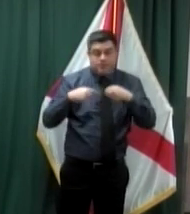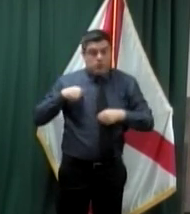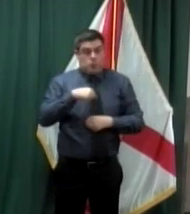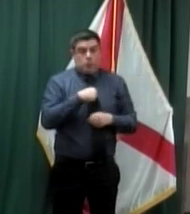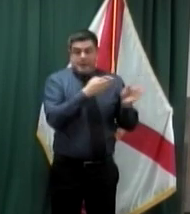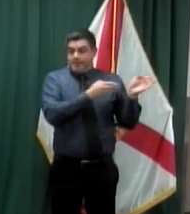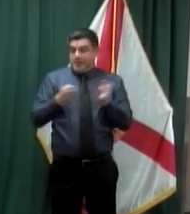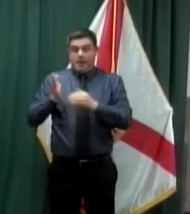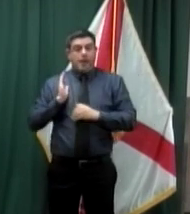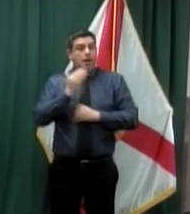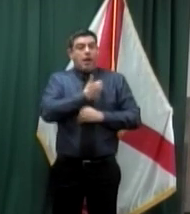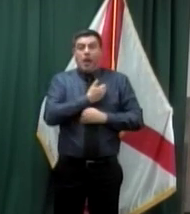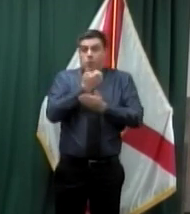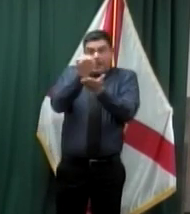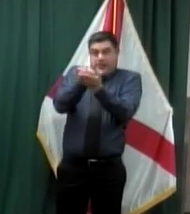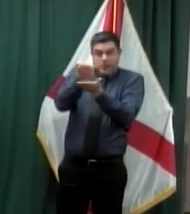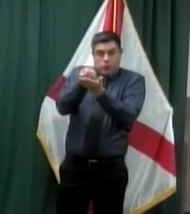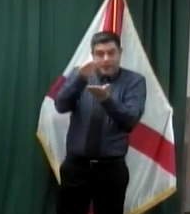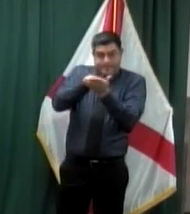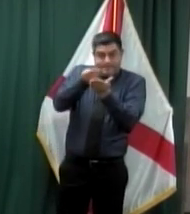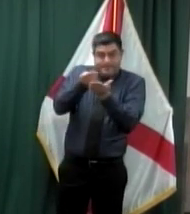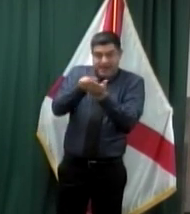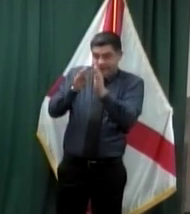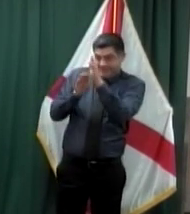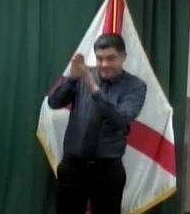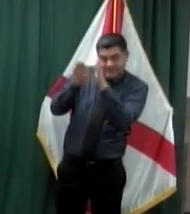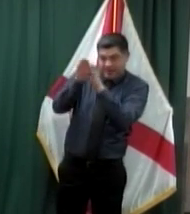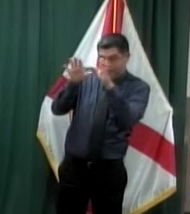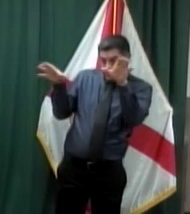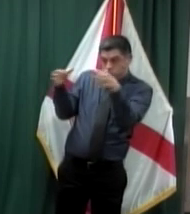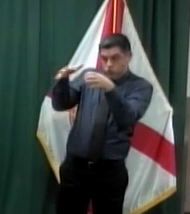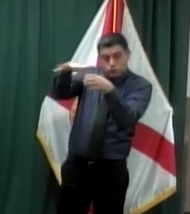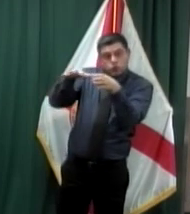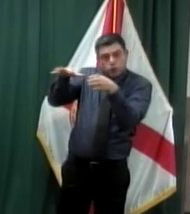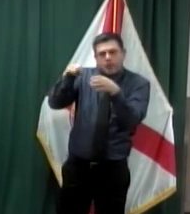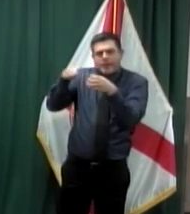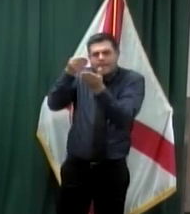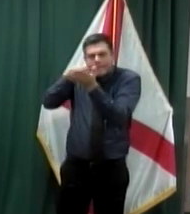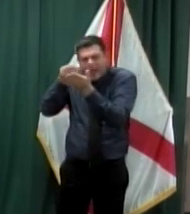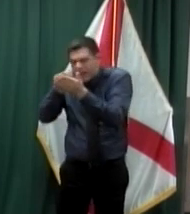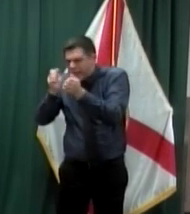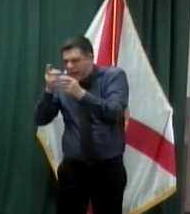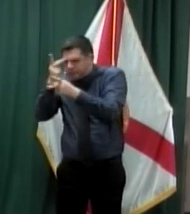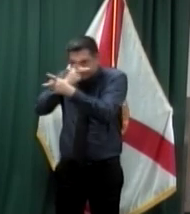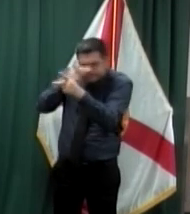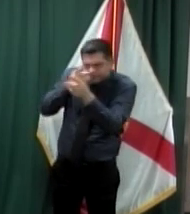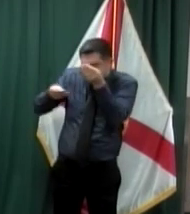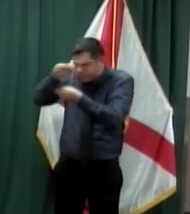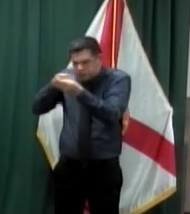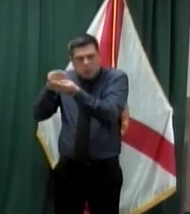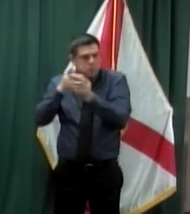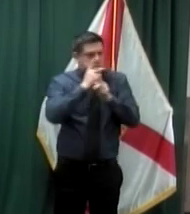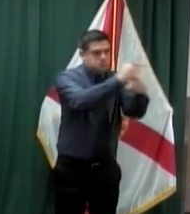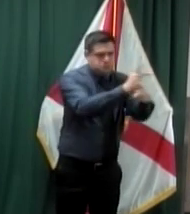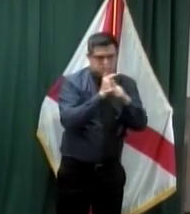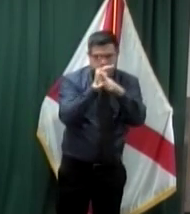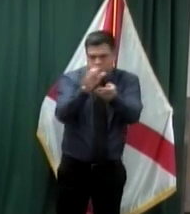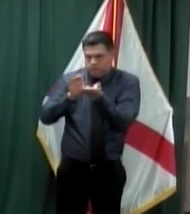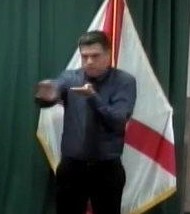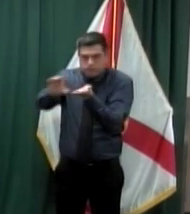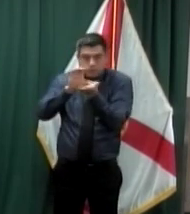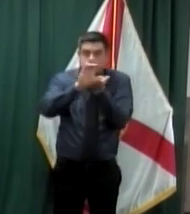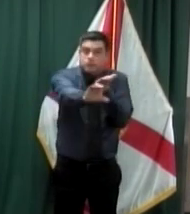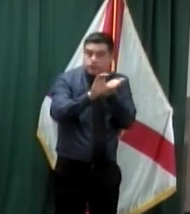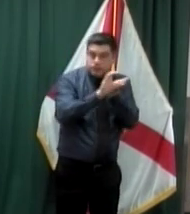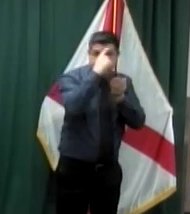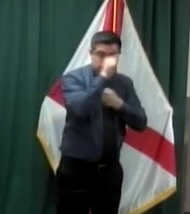come forward for your application, and we'll do what we can to help there. As we also see service businesses, these results are published 3 times